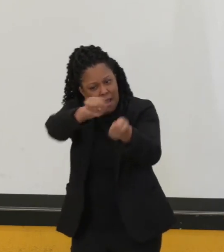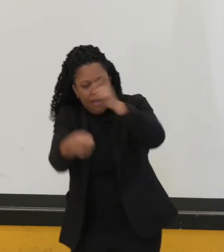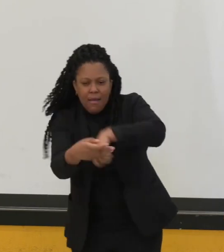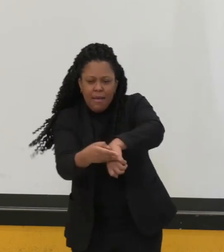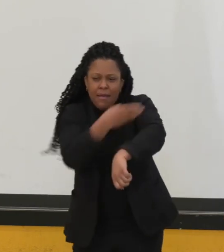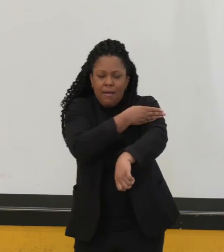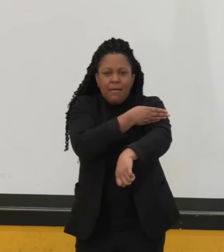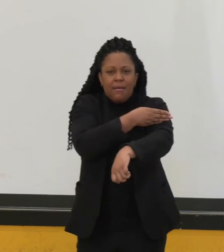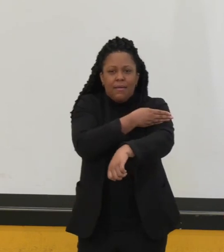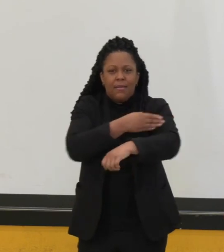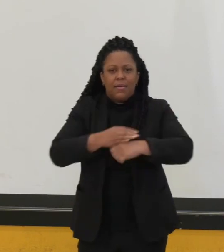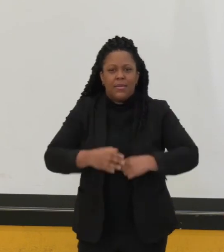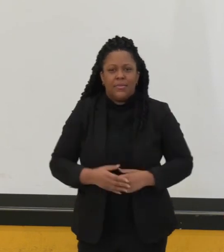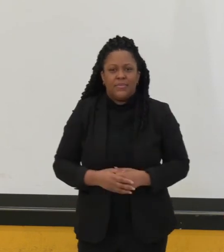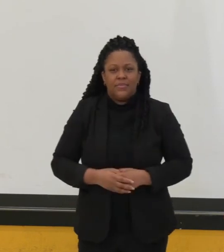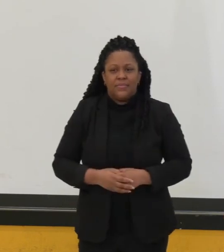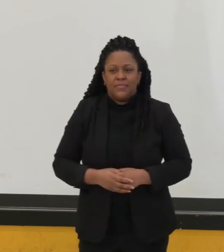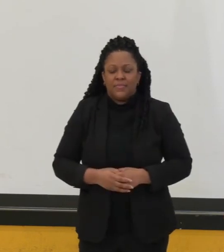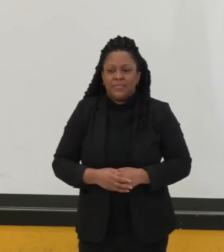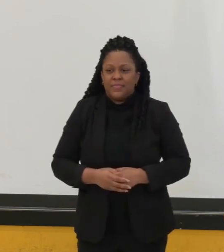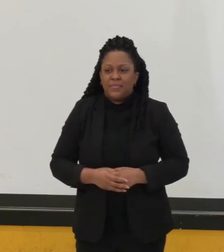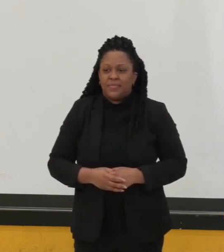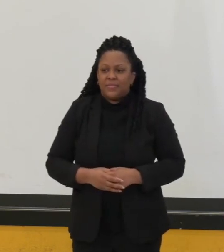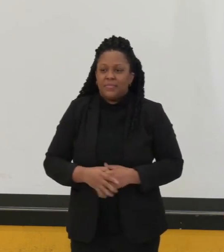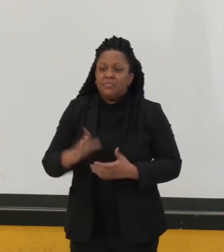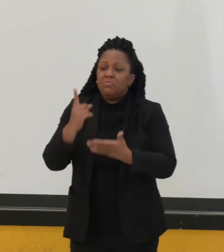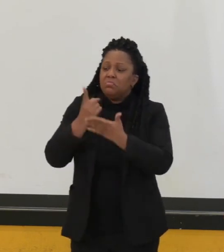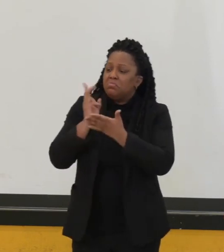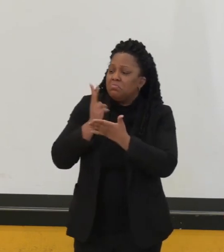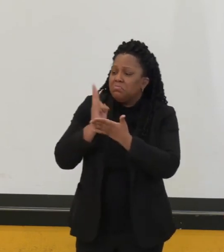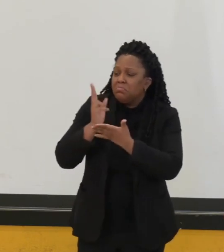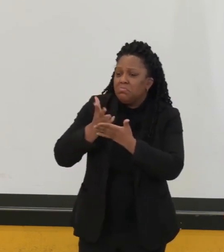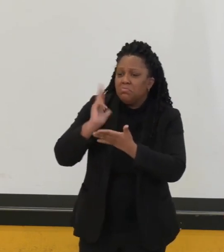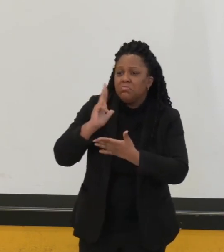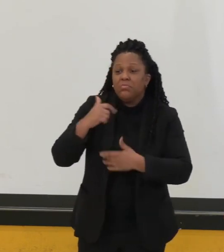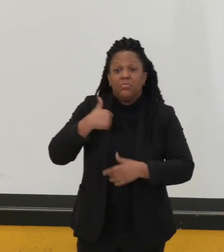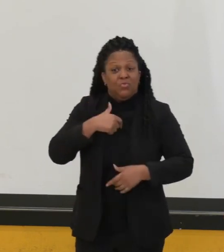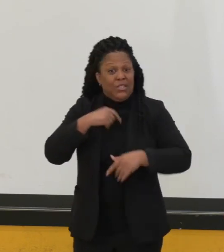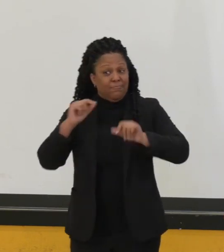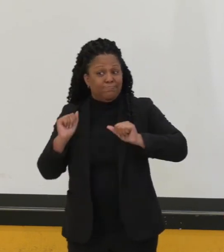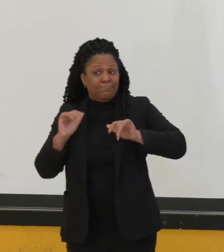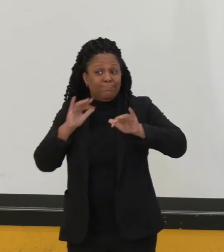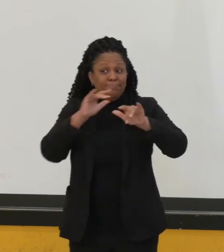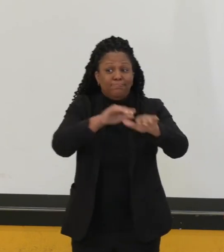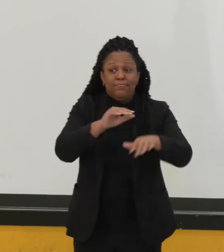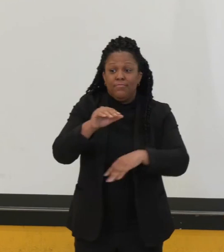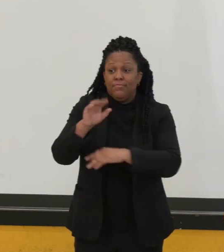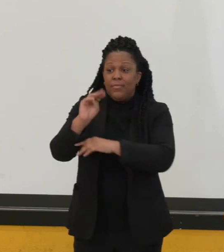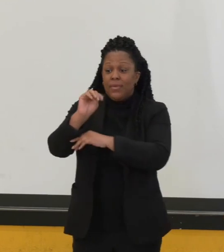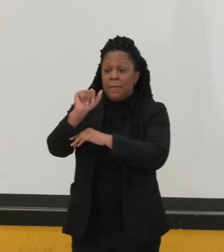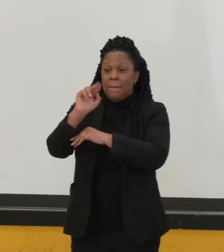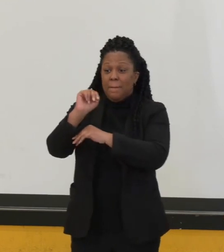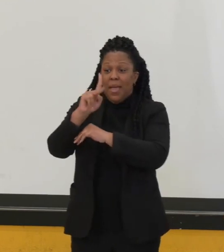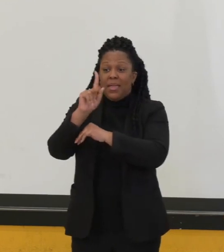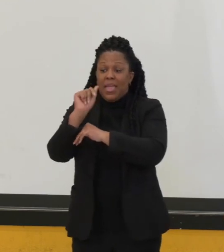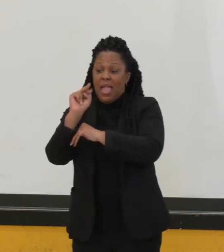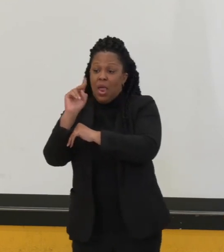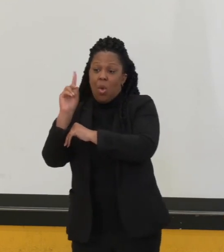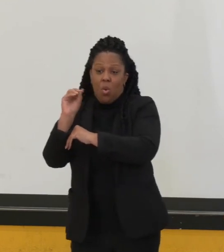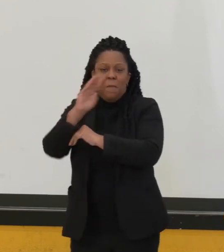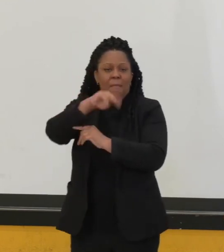several weeks ago from the old high school I used to teach at in Mankato, a place that 60 years